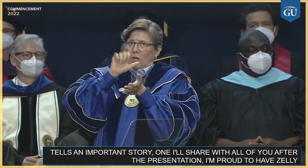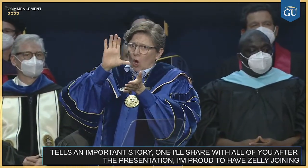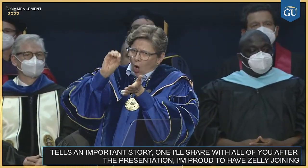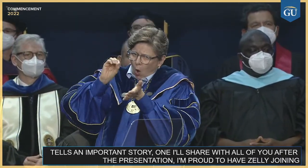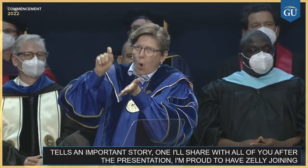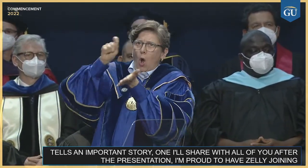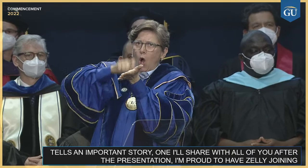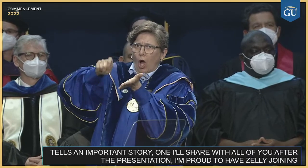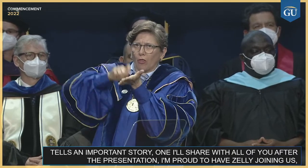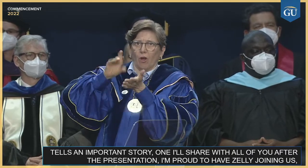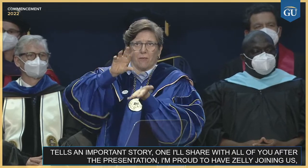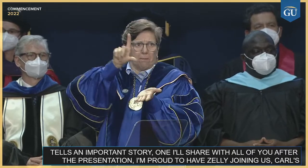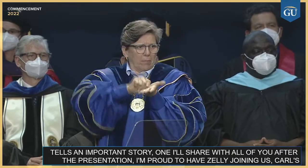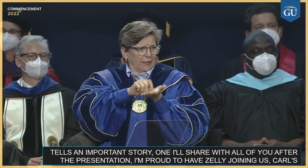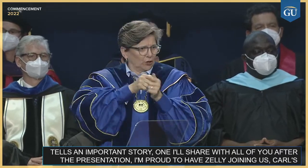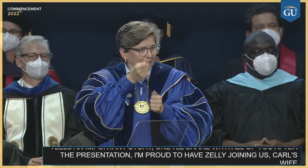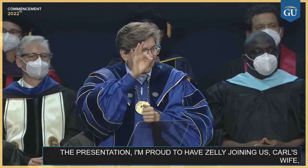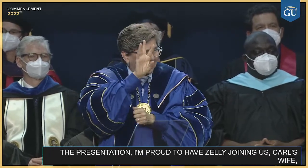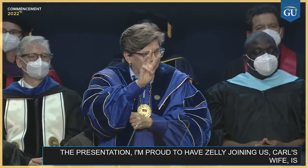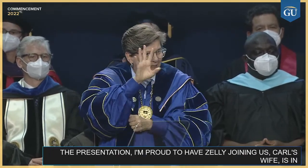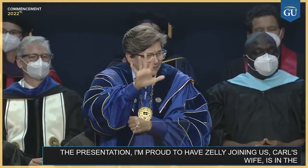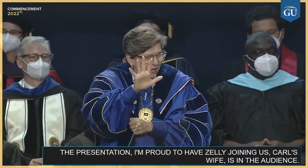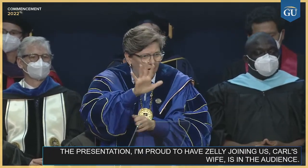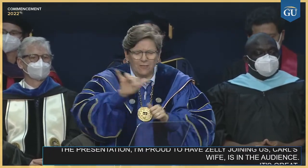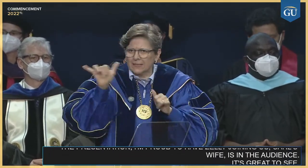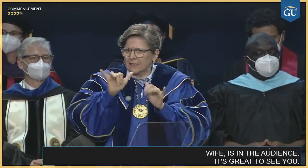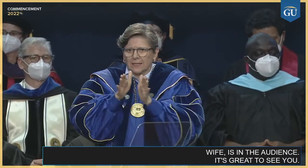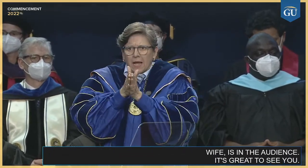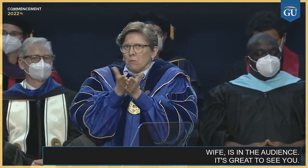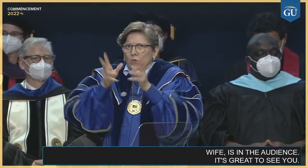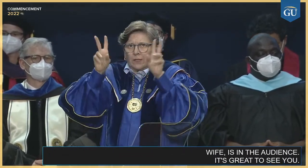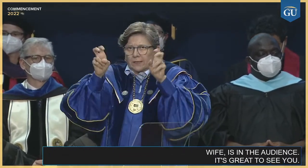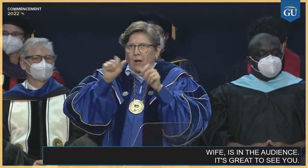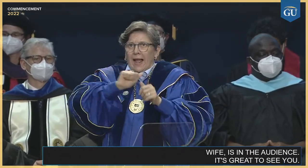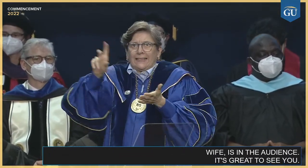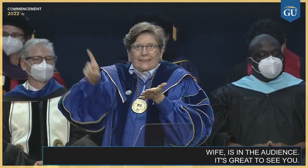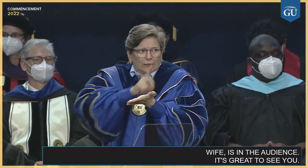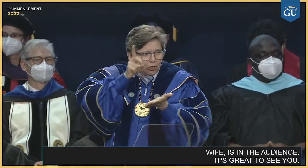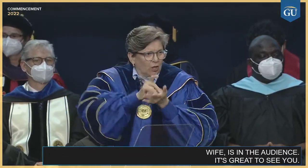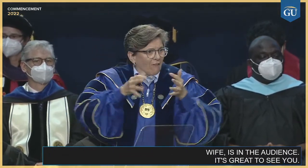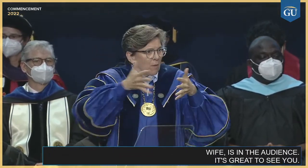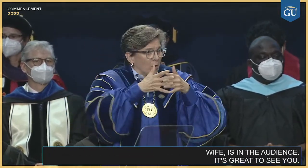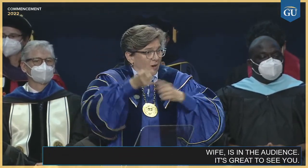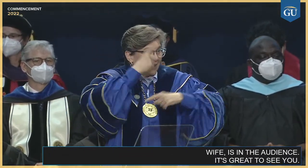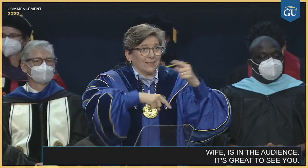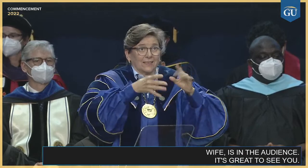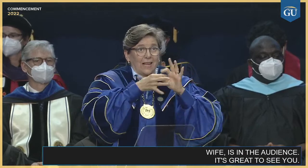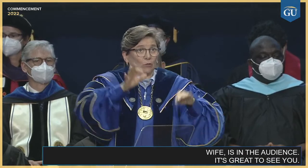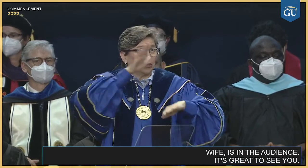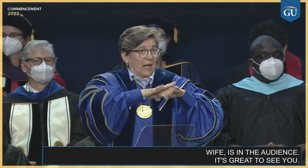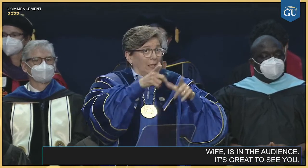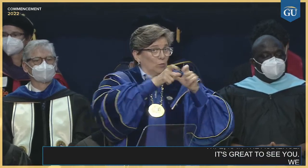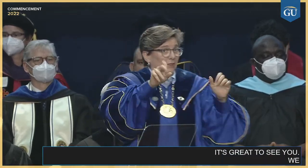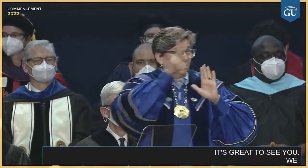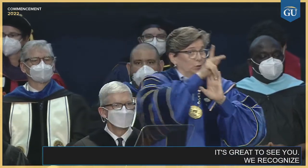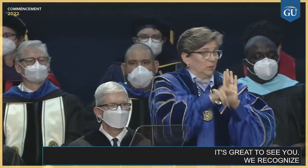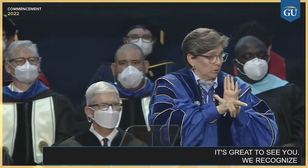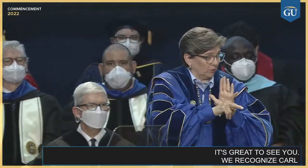We recognized Carl and Dot as co-authors of that published book that I had mentioned, The Dictionary